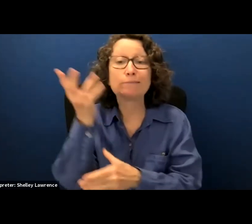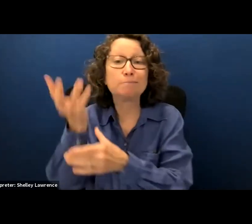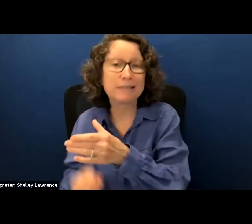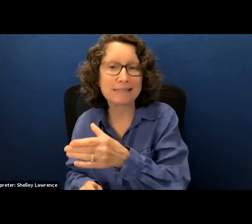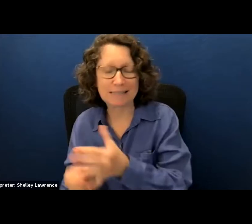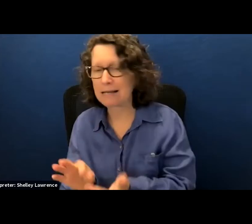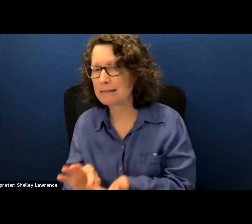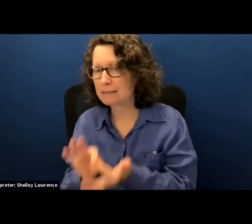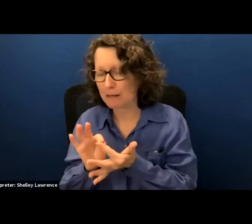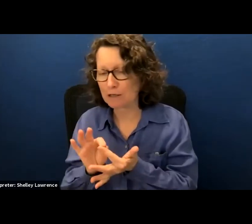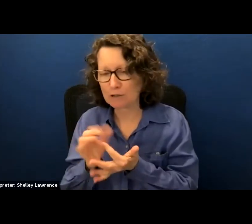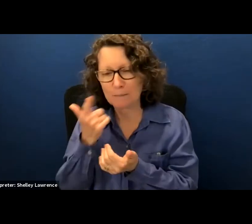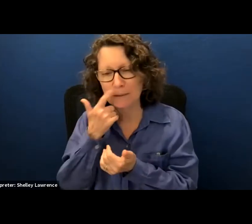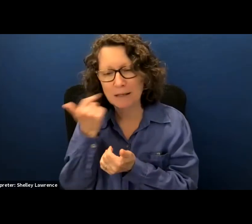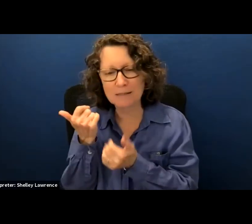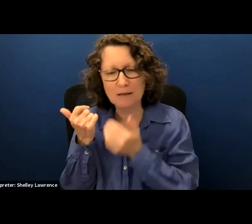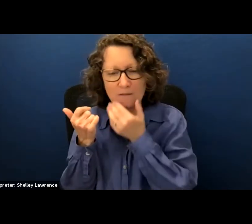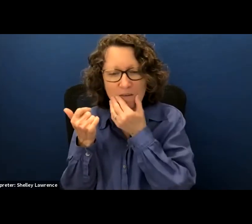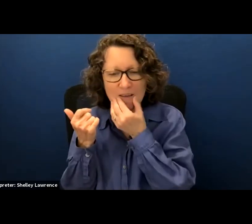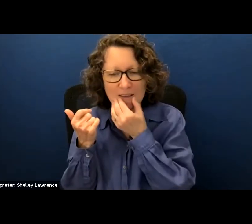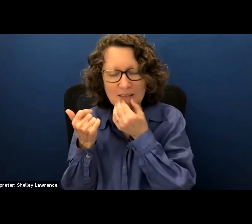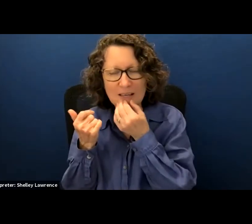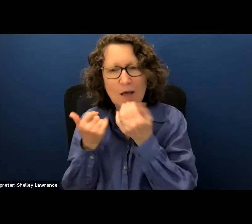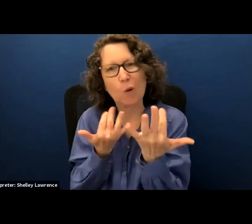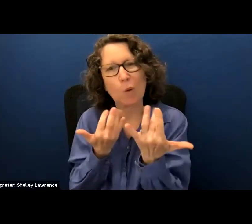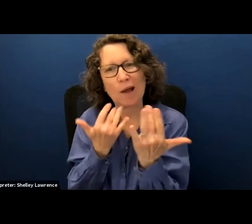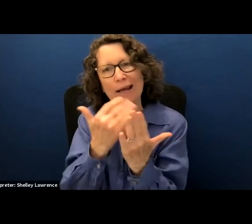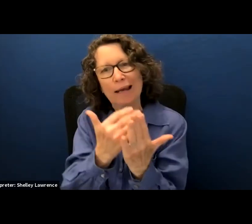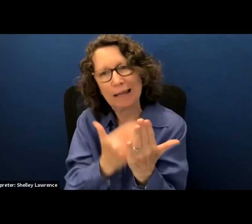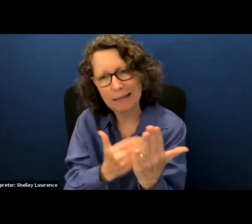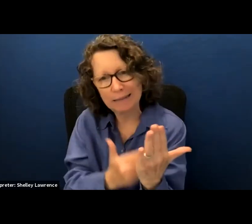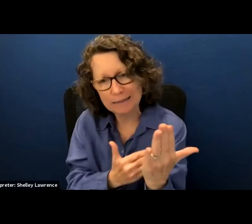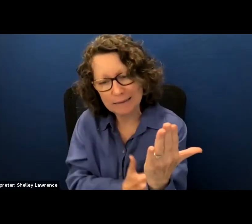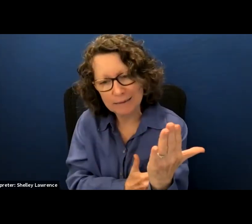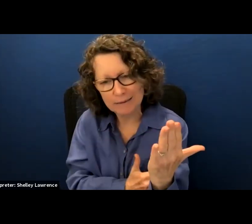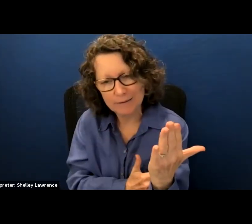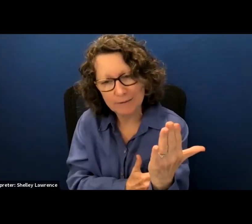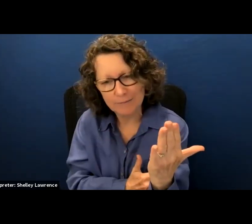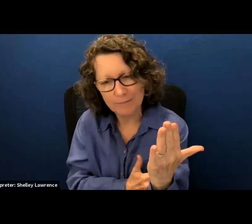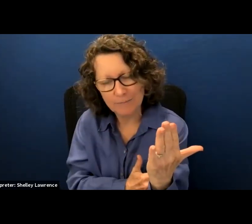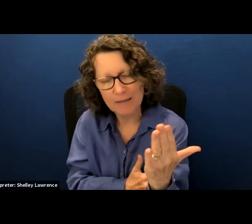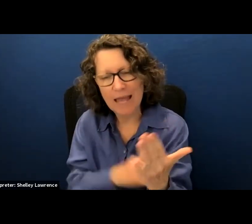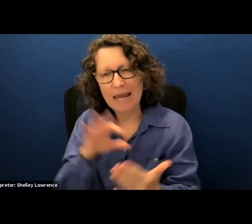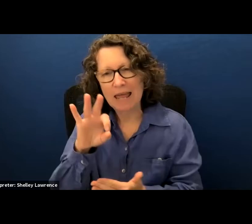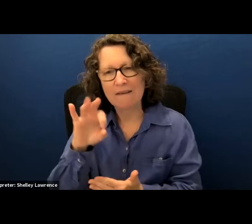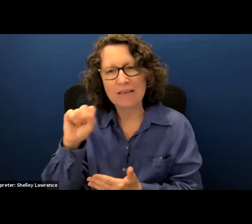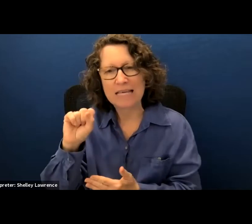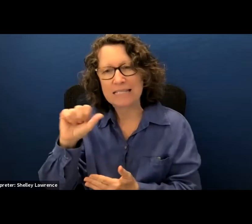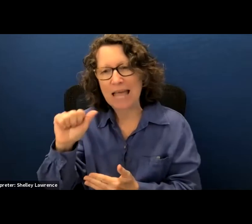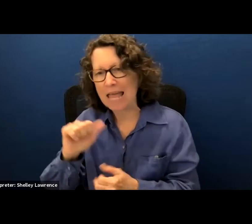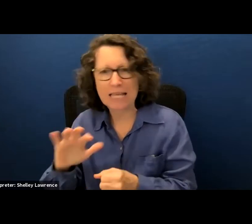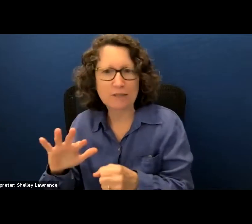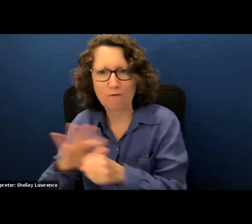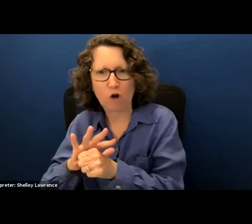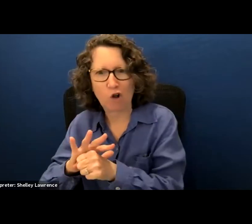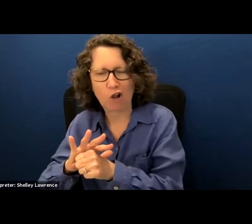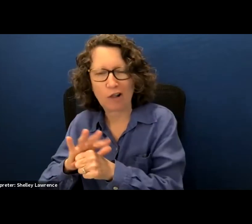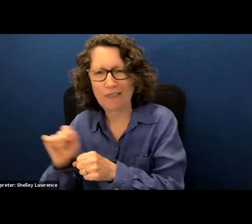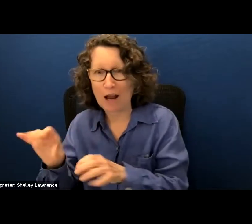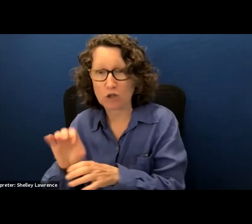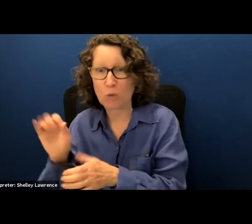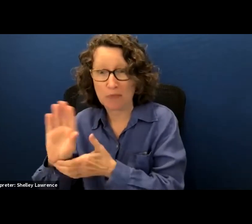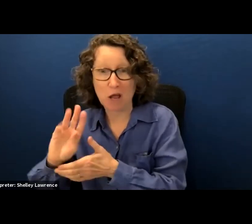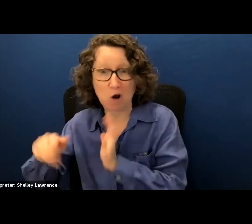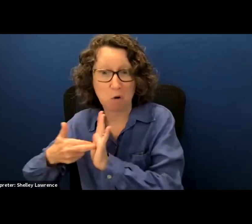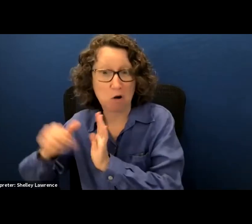especially because of the wait lists, and the FSA is full, and they're certainly doing their